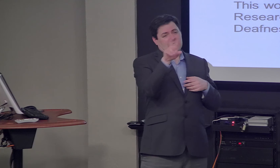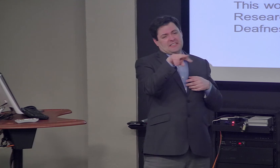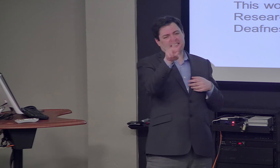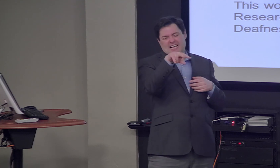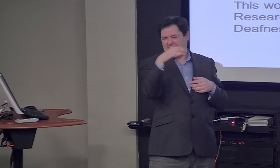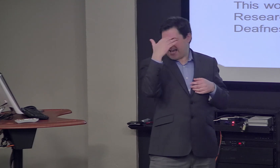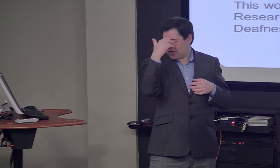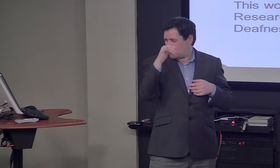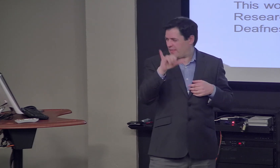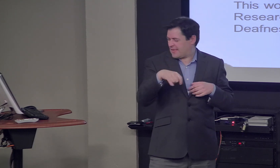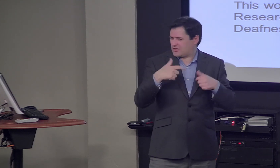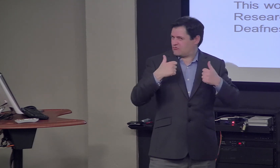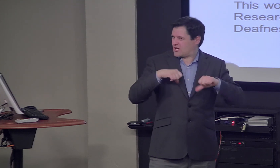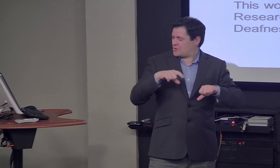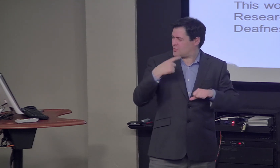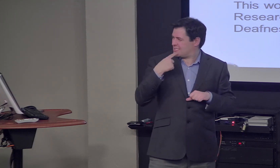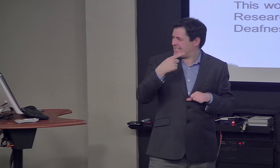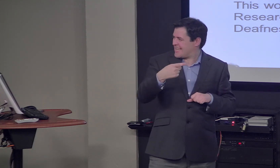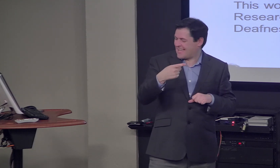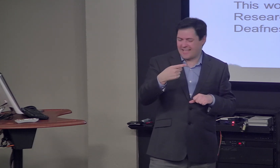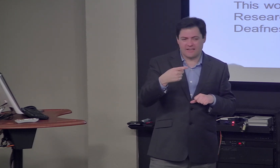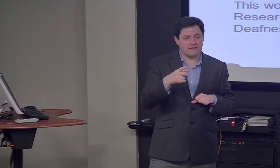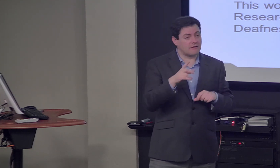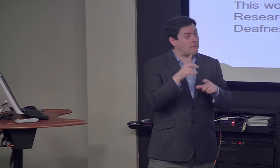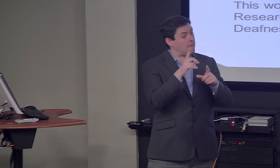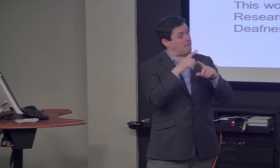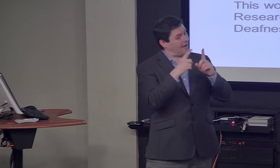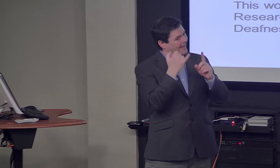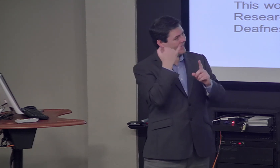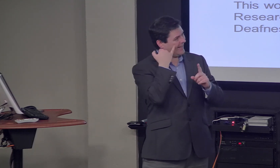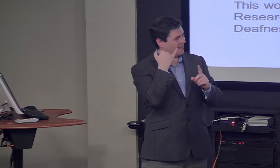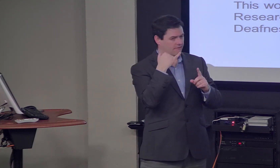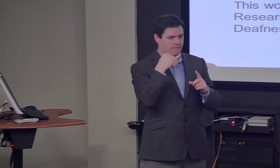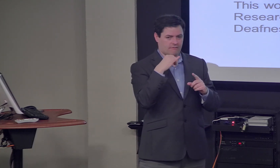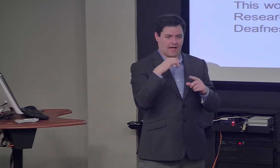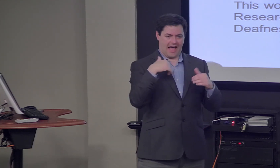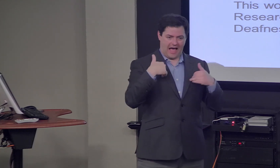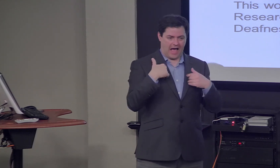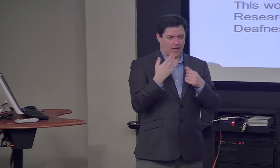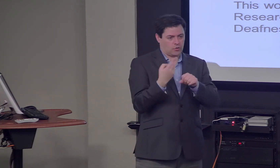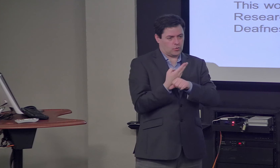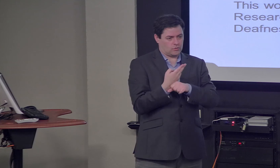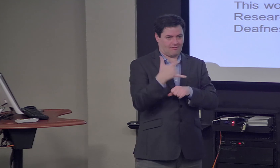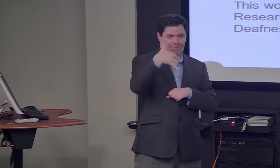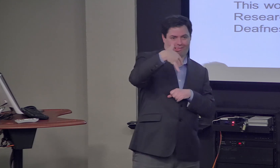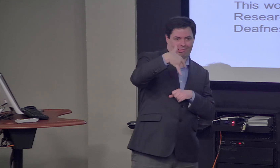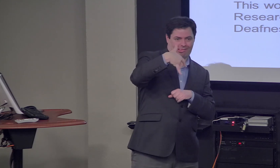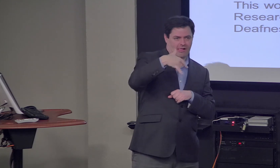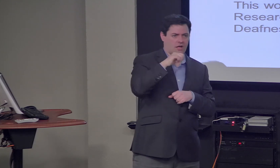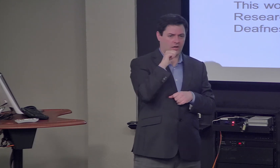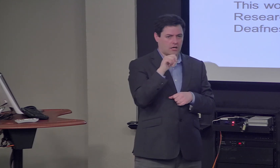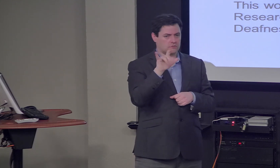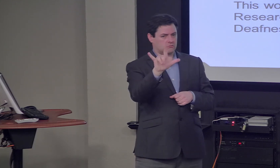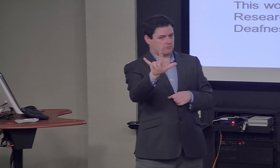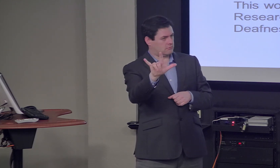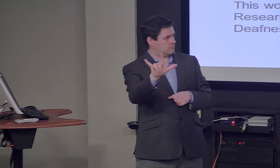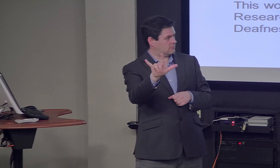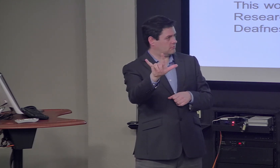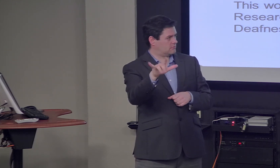it's not used in its perfected form, that perhaps adjusting the syntax would still be understood. But there are certain